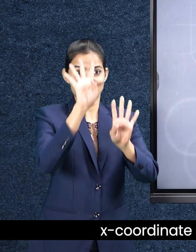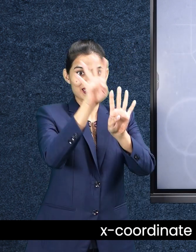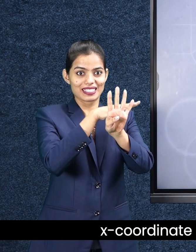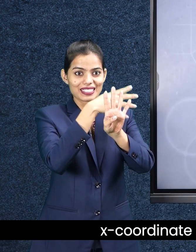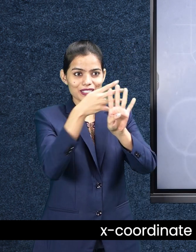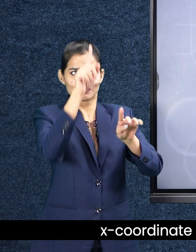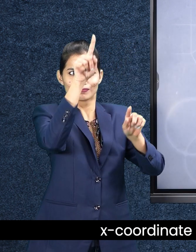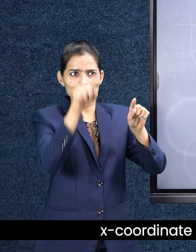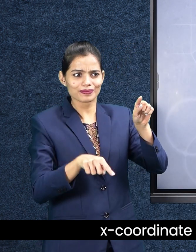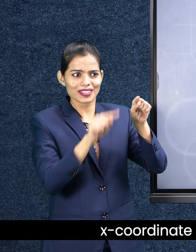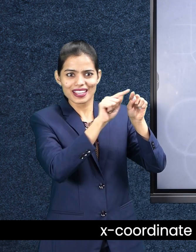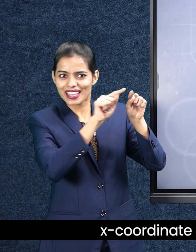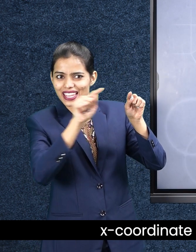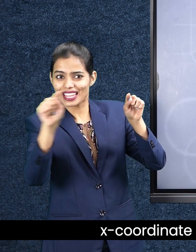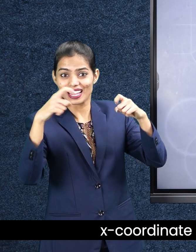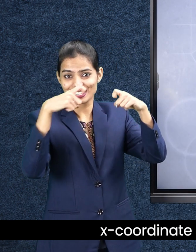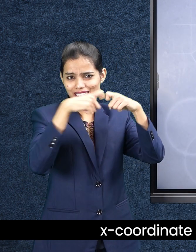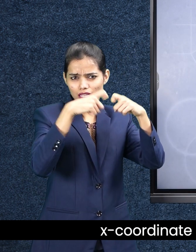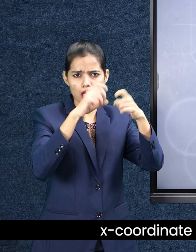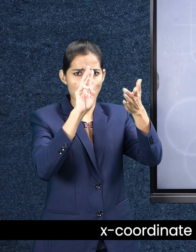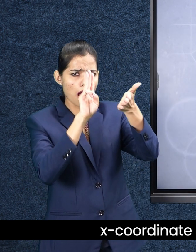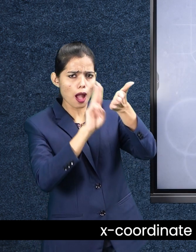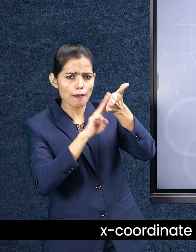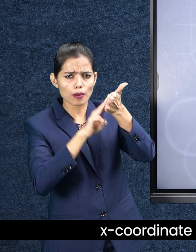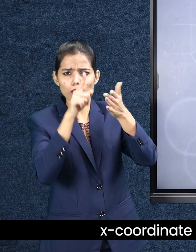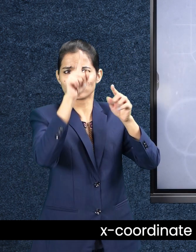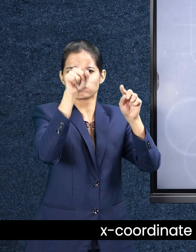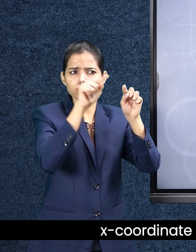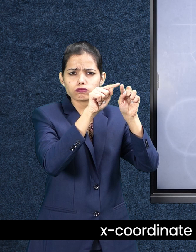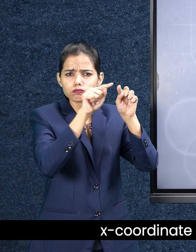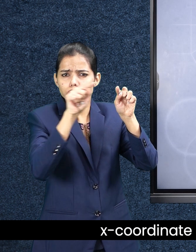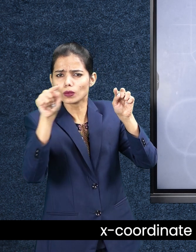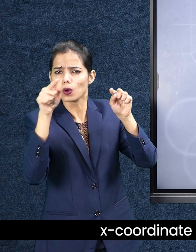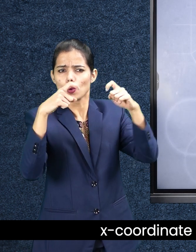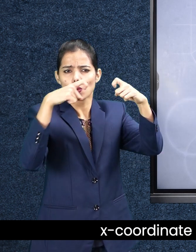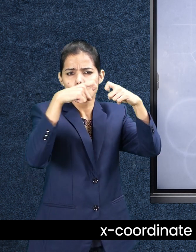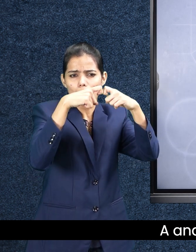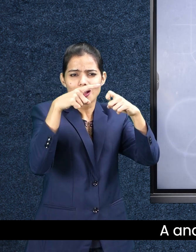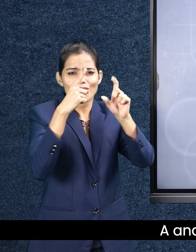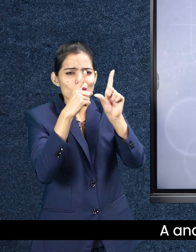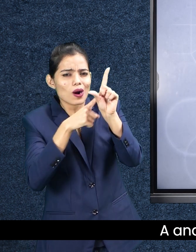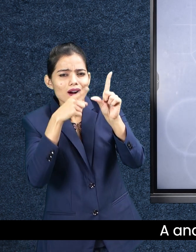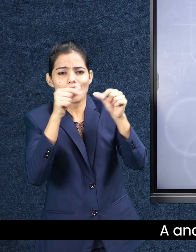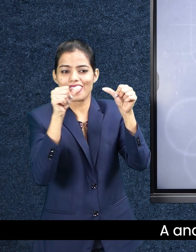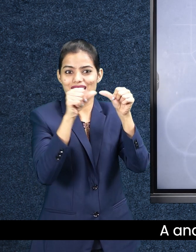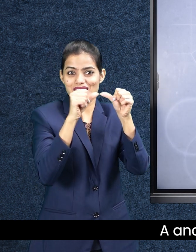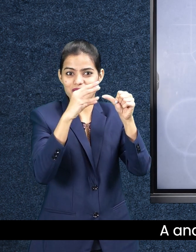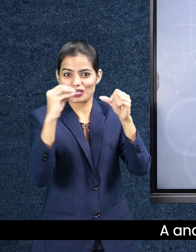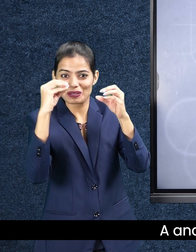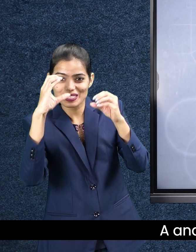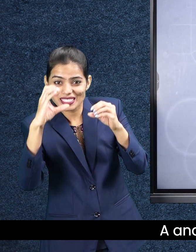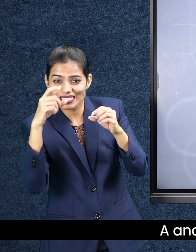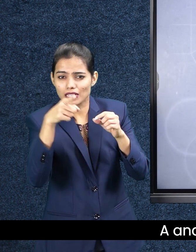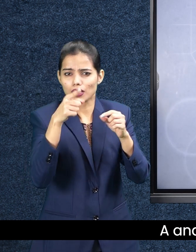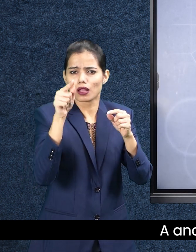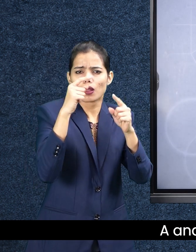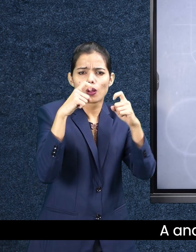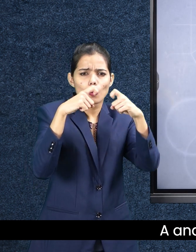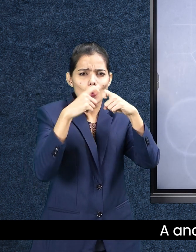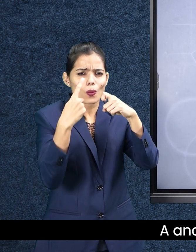X coordinate of M is equal to the average of x coordinate of A and C is equal to x1 plus x2 by